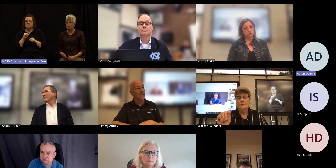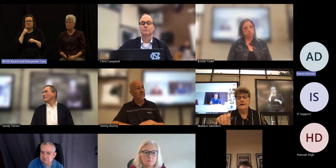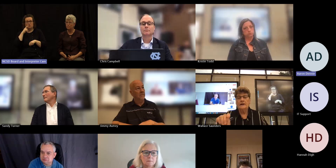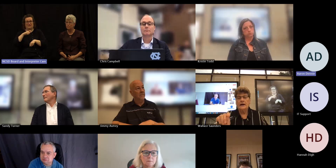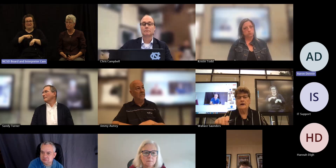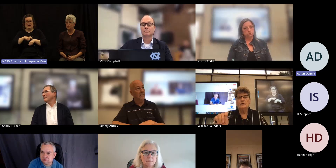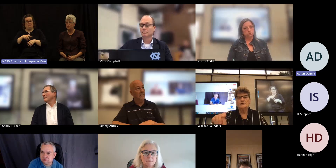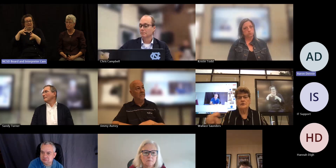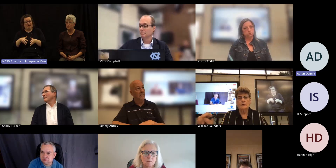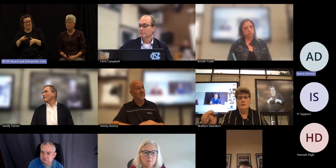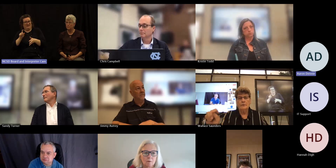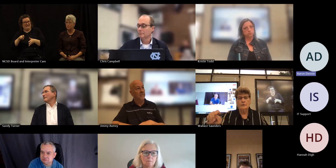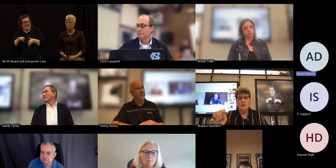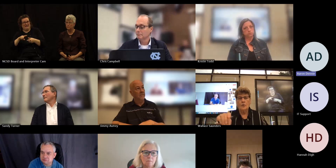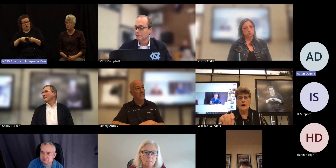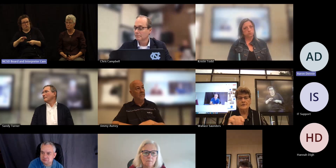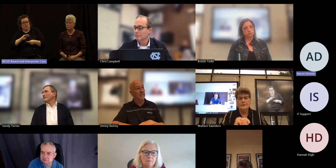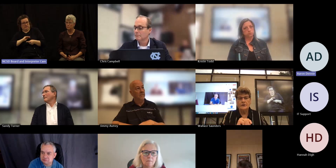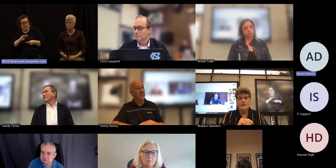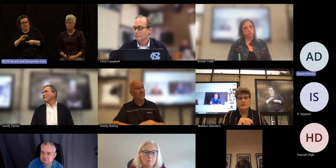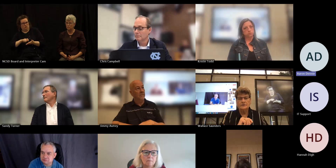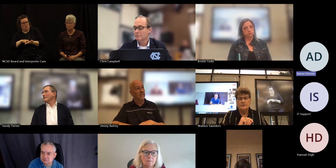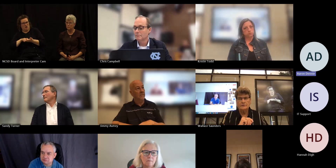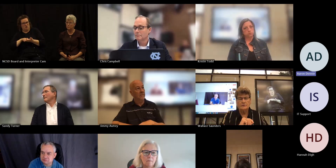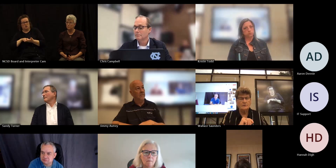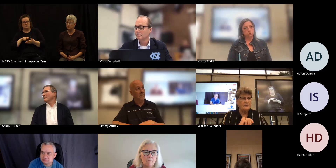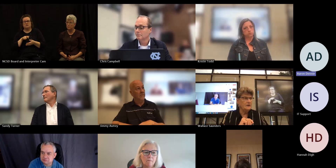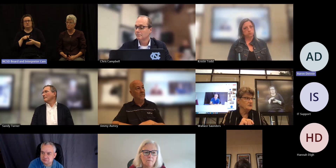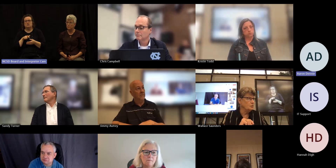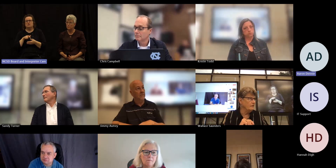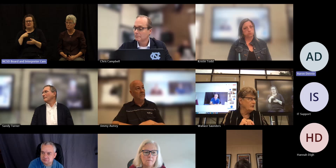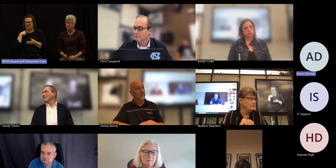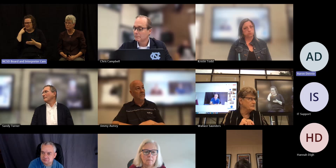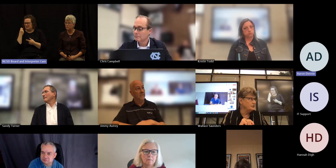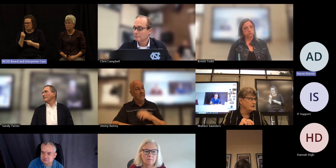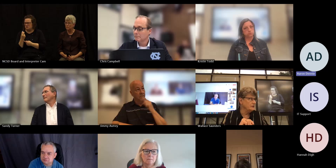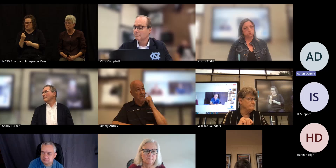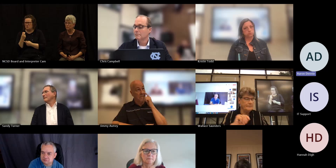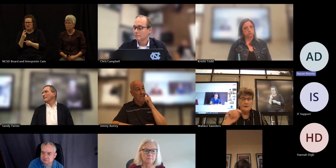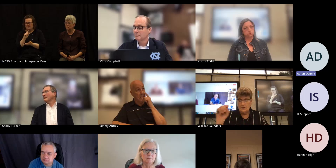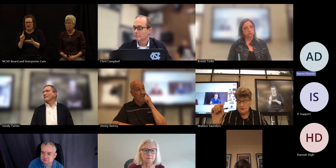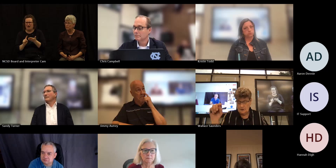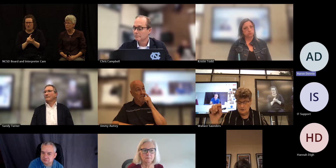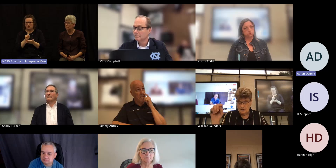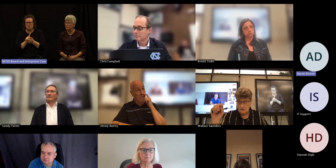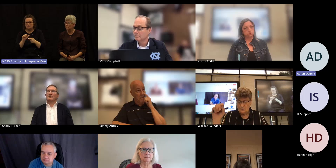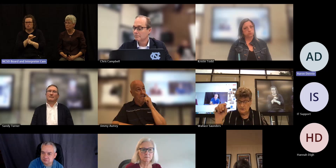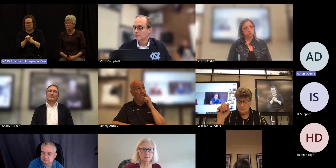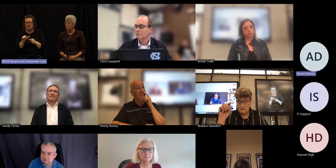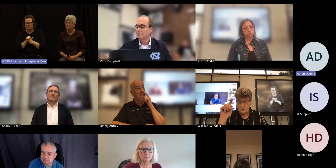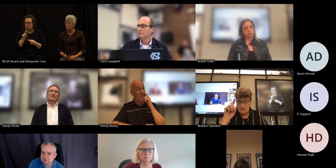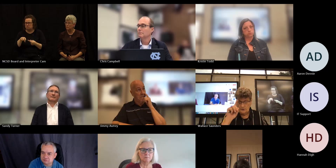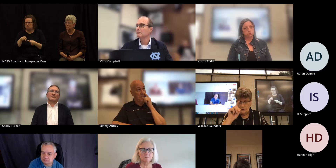For the remaining hours that we will be required to get, I think it's 12 hours of training.